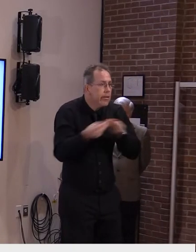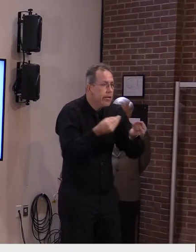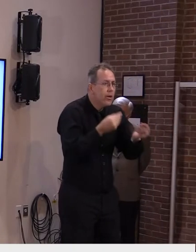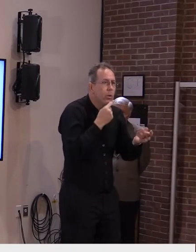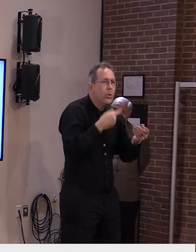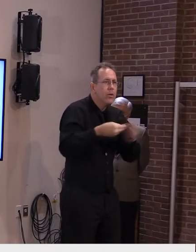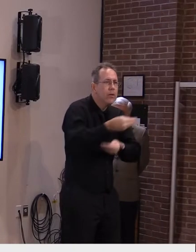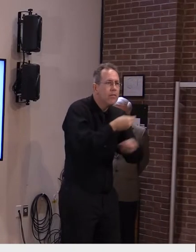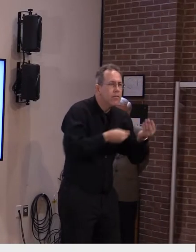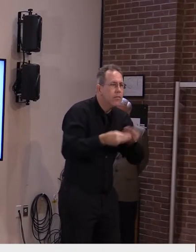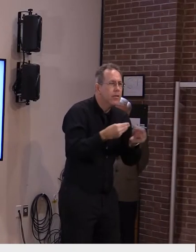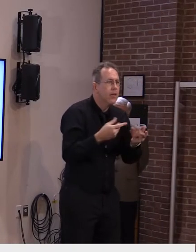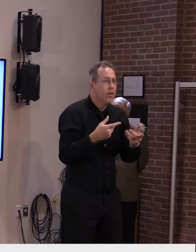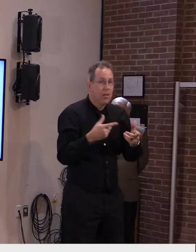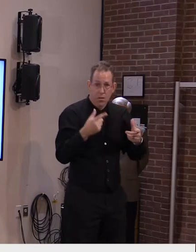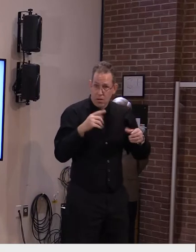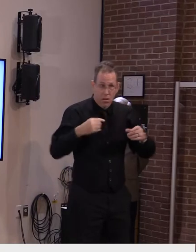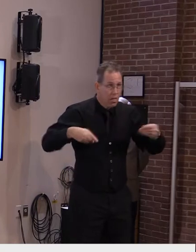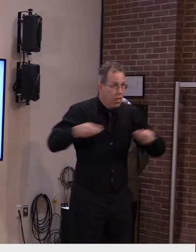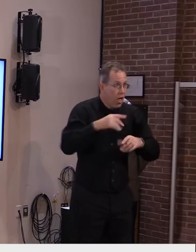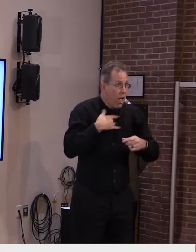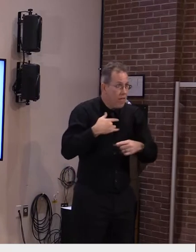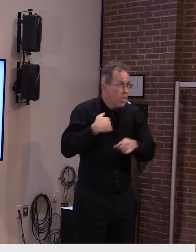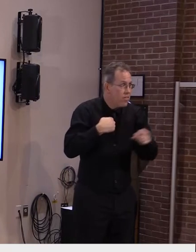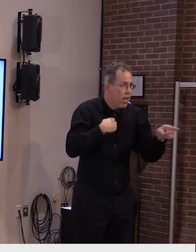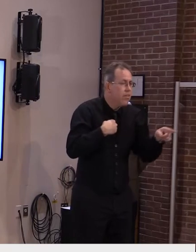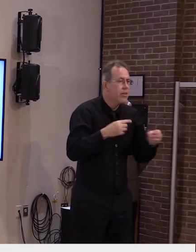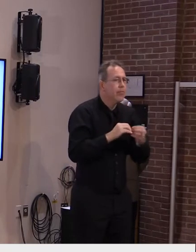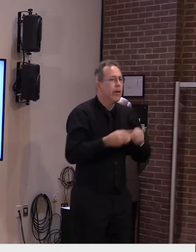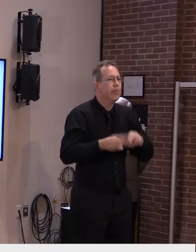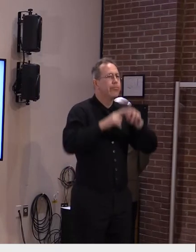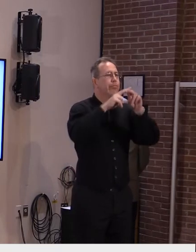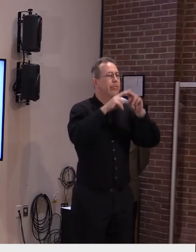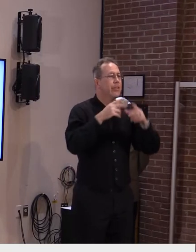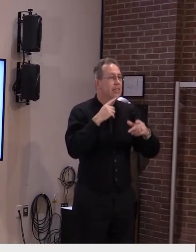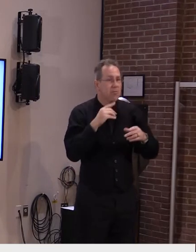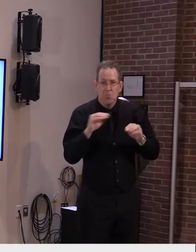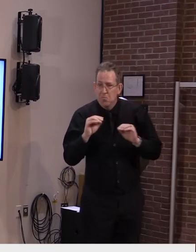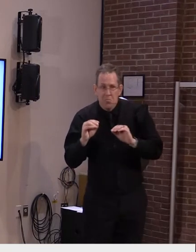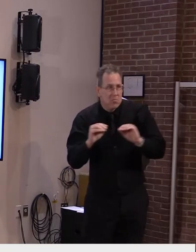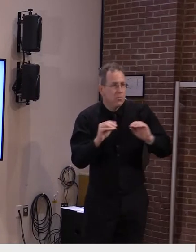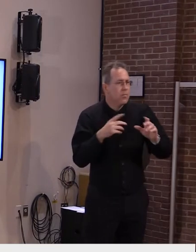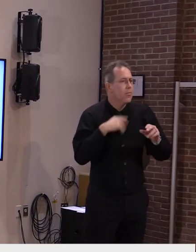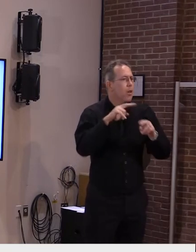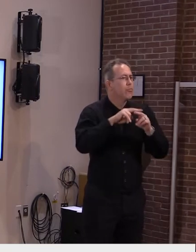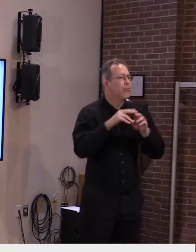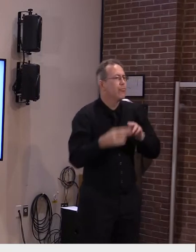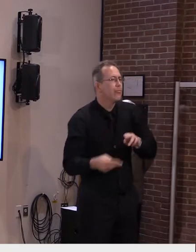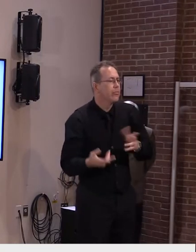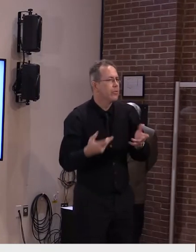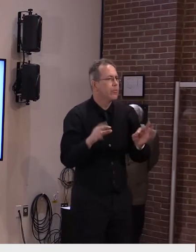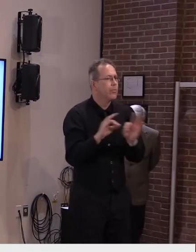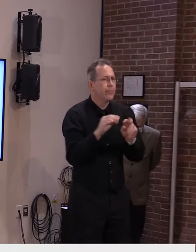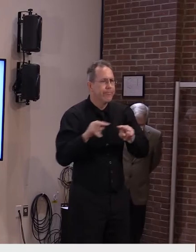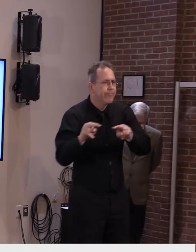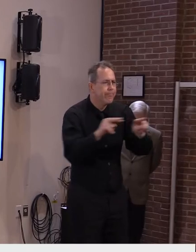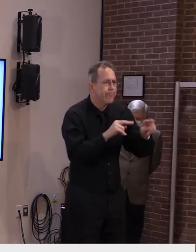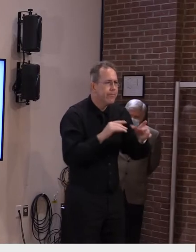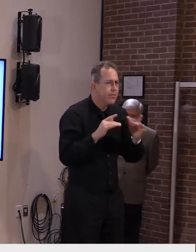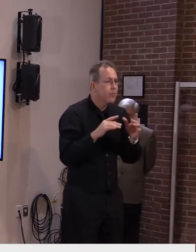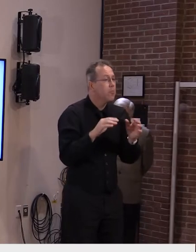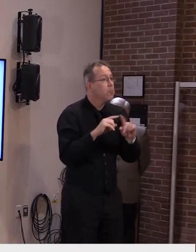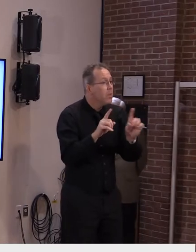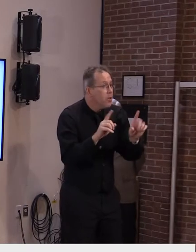down. Obviously, you know, we're at a time in the region where there's a continuing surge. And as you saw on the